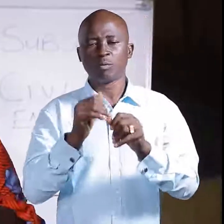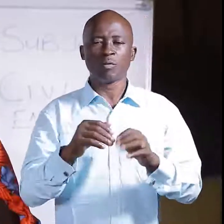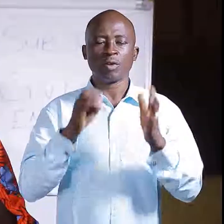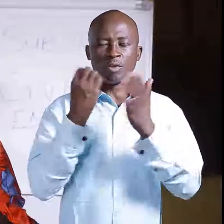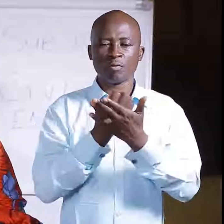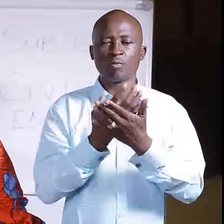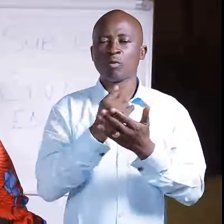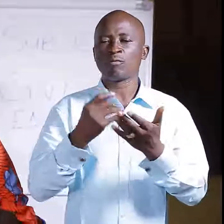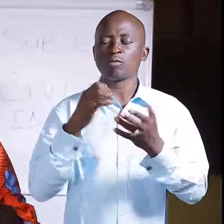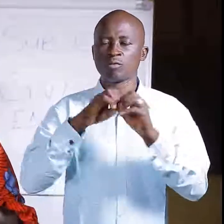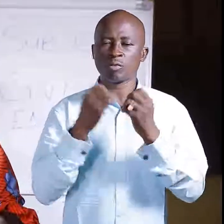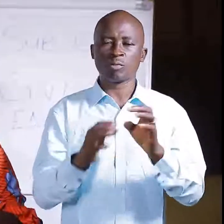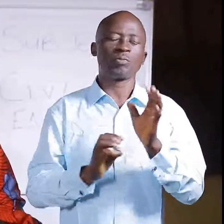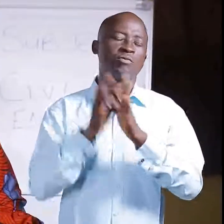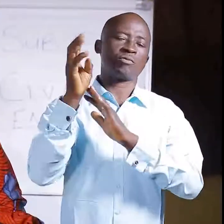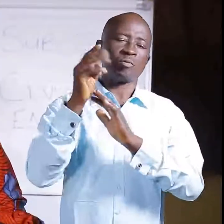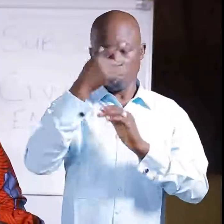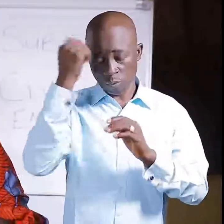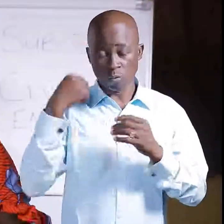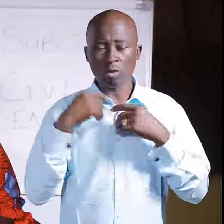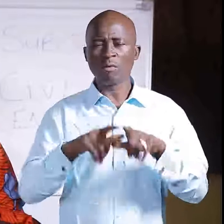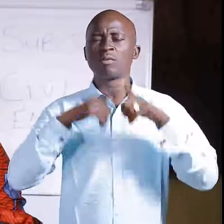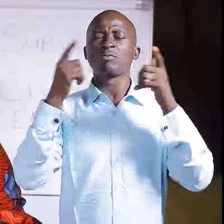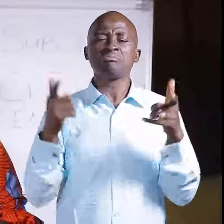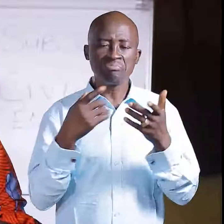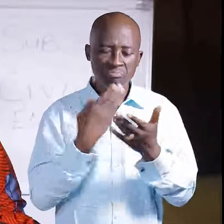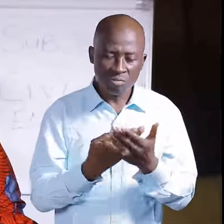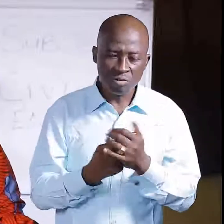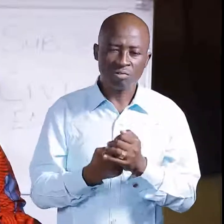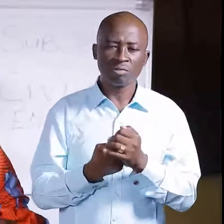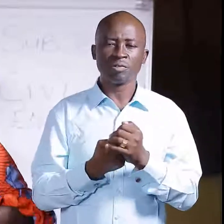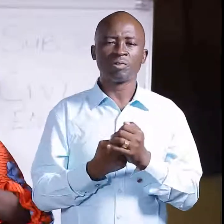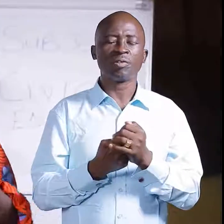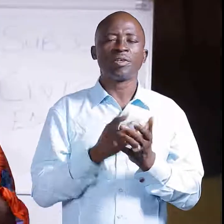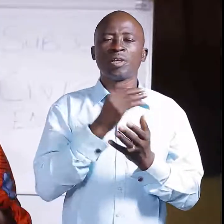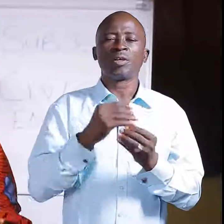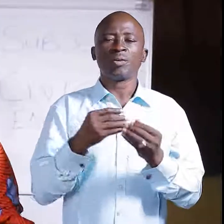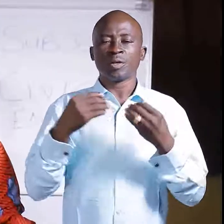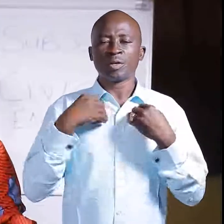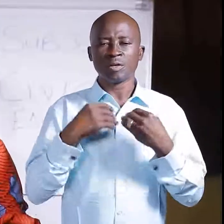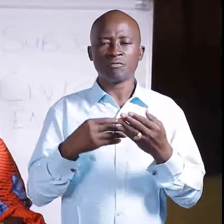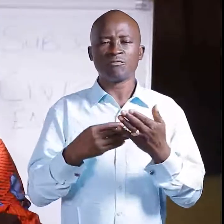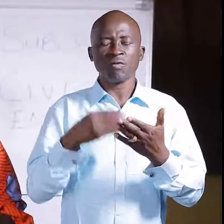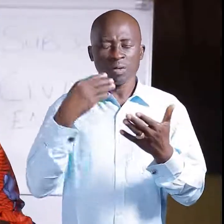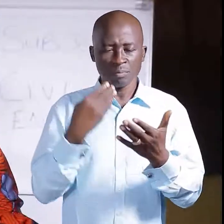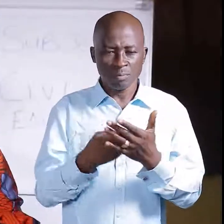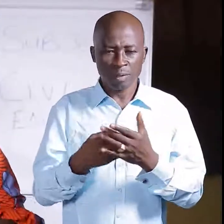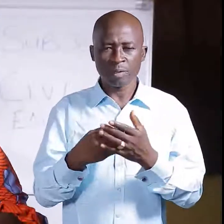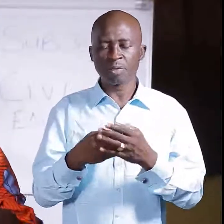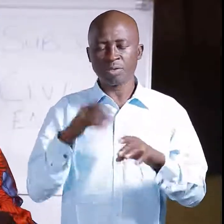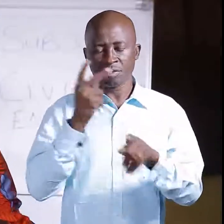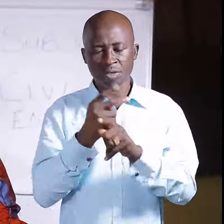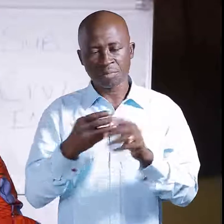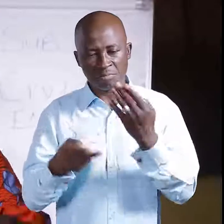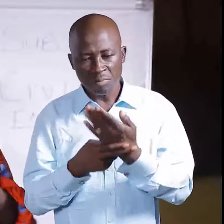because there will be enough income. Enough income, we give back to enough savings. Enough savings,